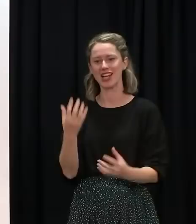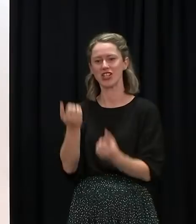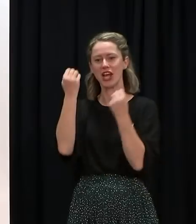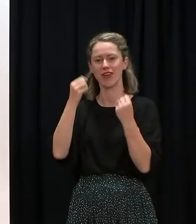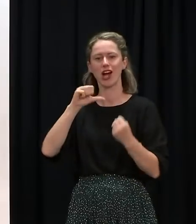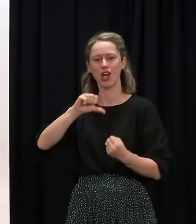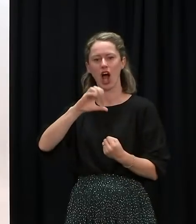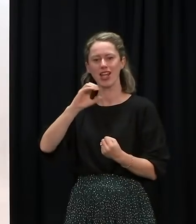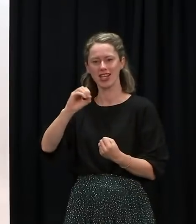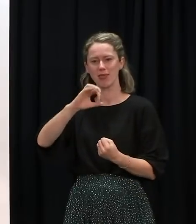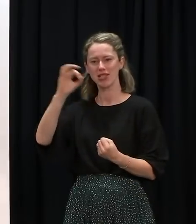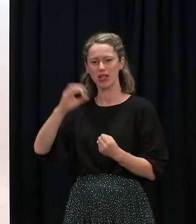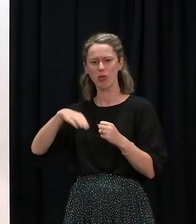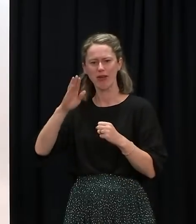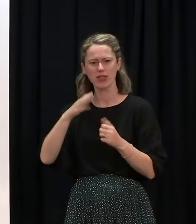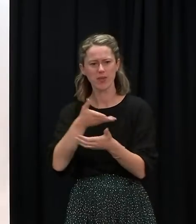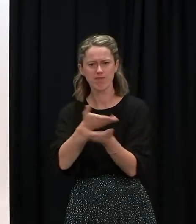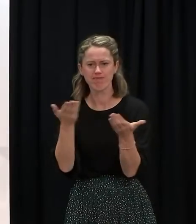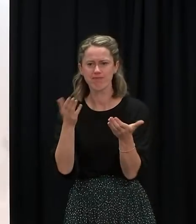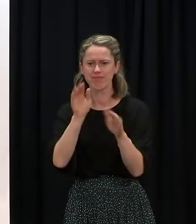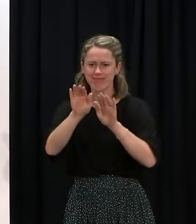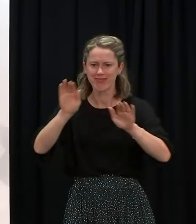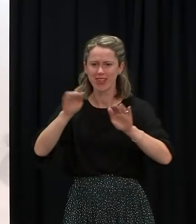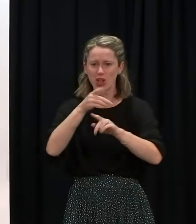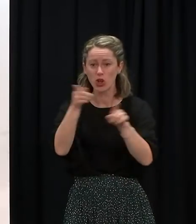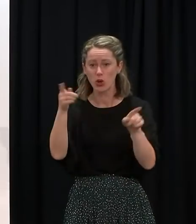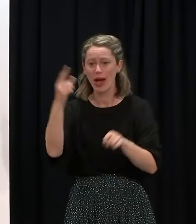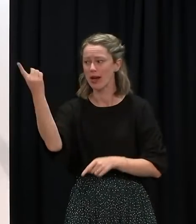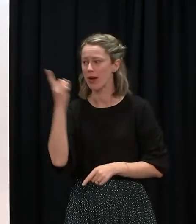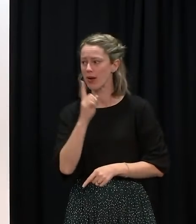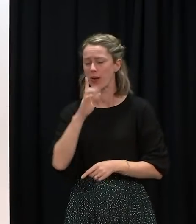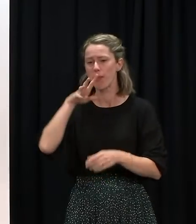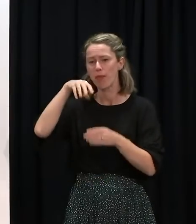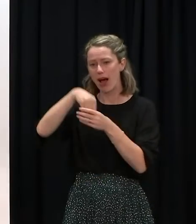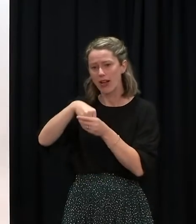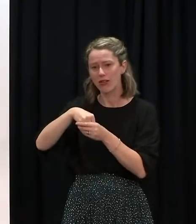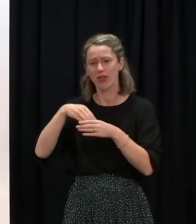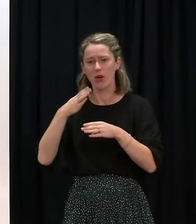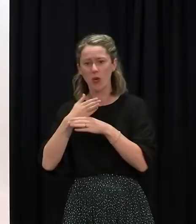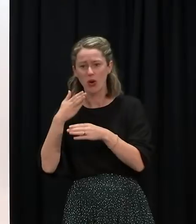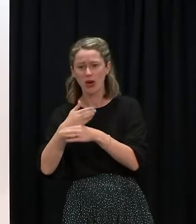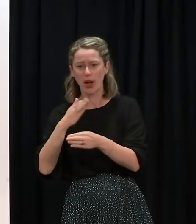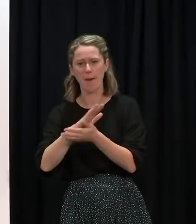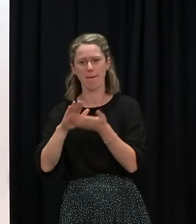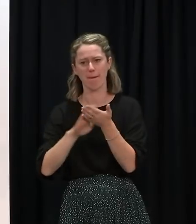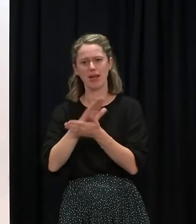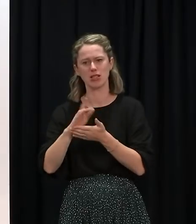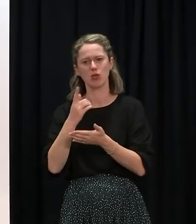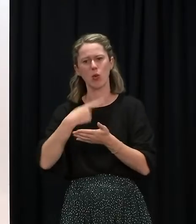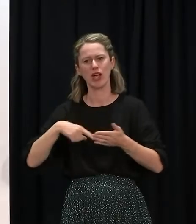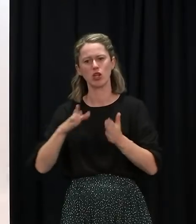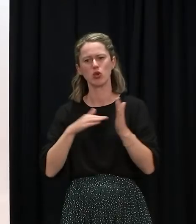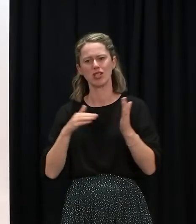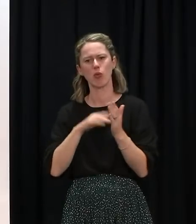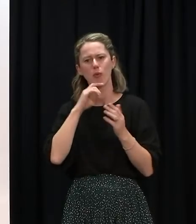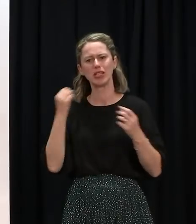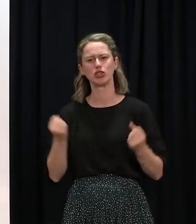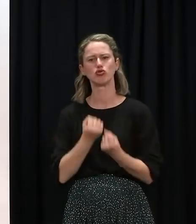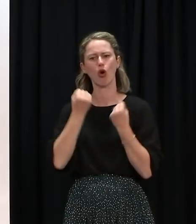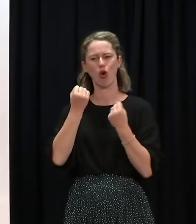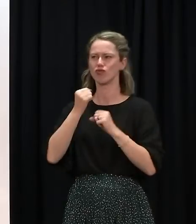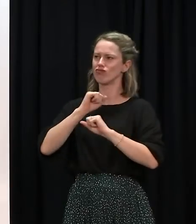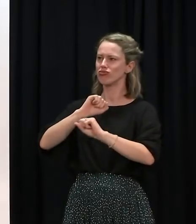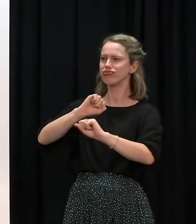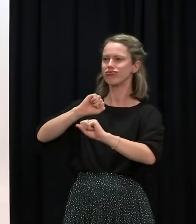Zealand. And so it's an invitation to every New Zealander, come forward and be part of that effort. It will position us very, very strongly in terms of